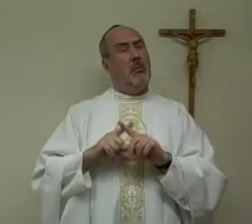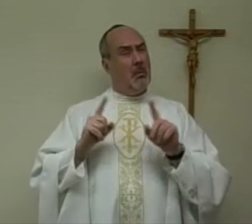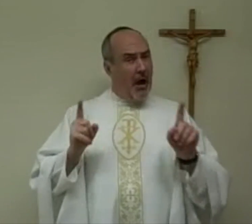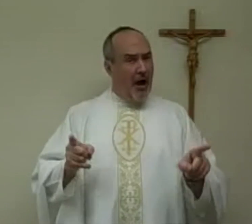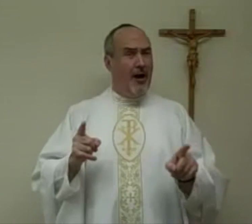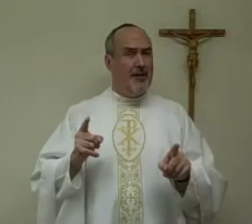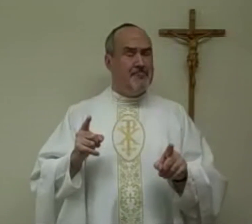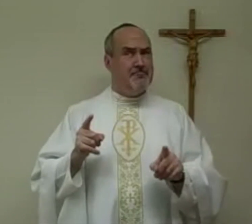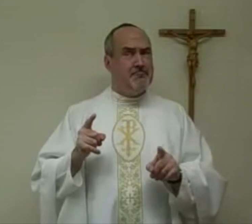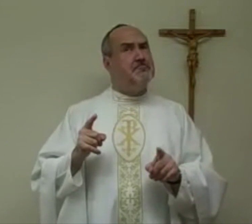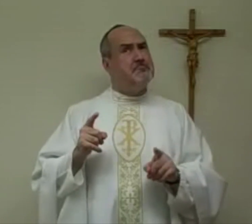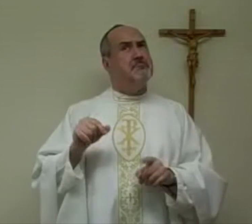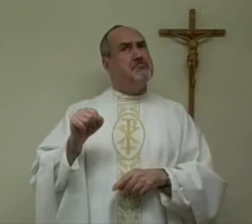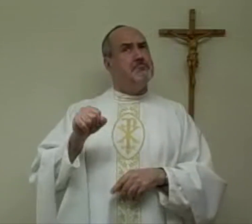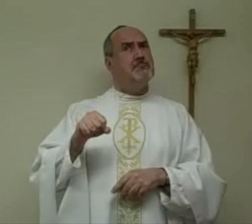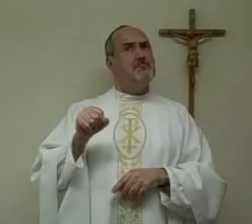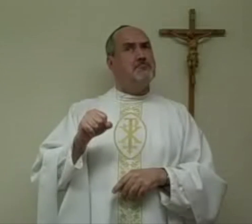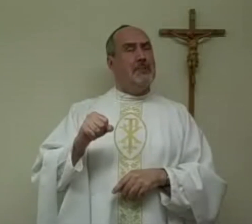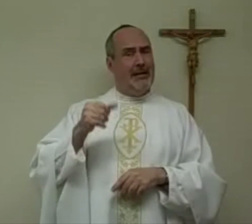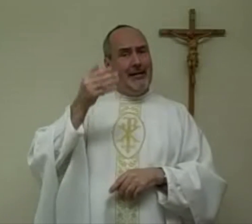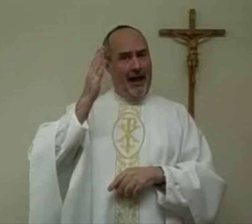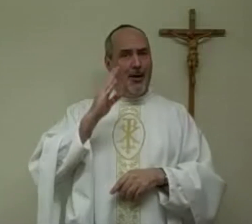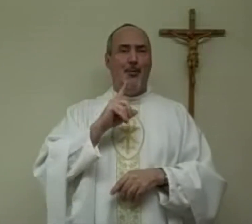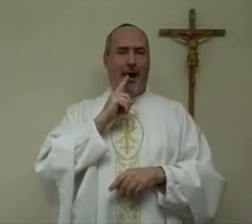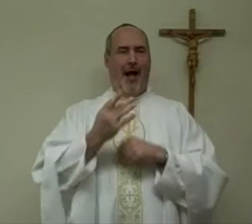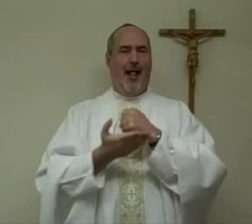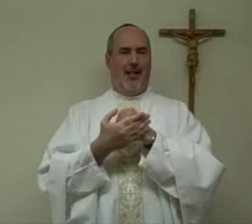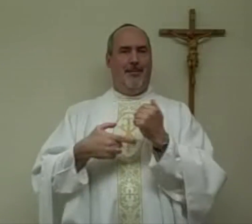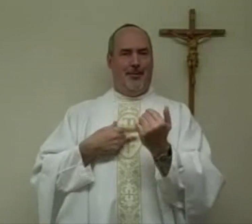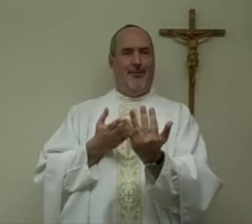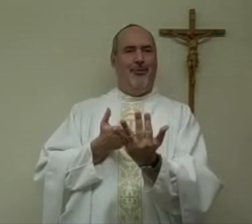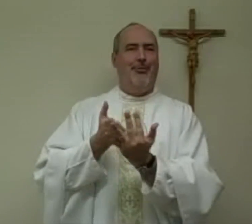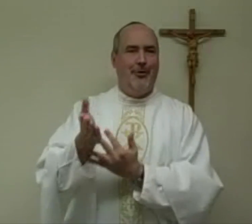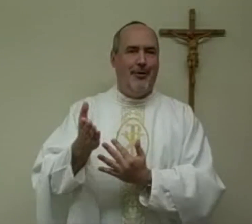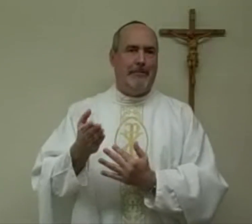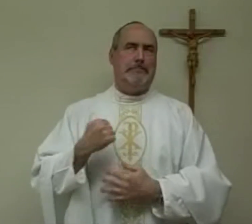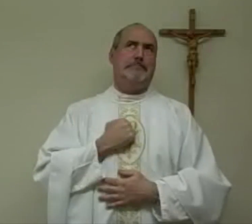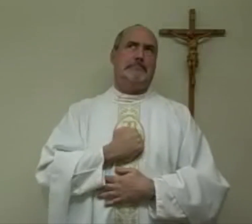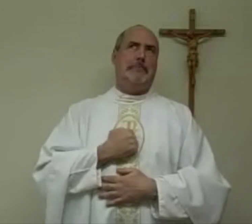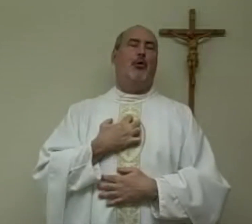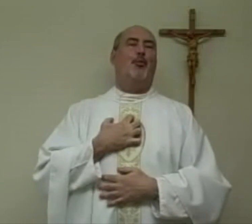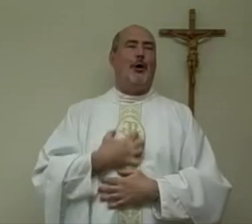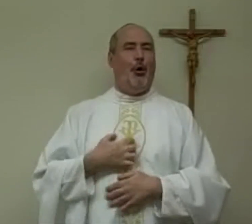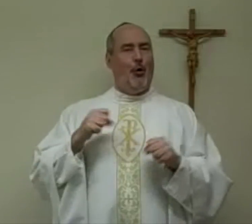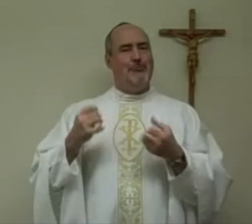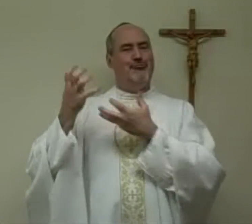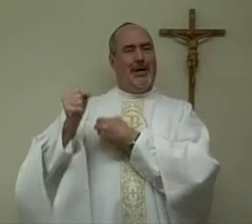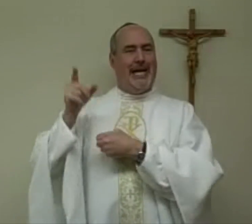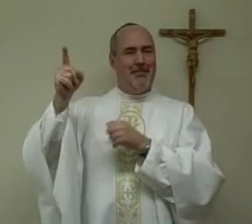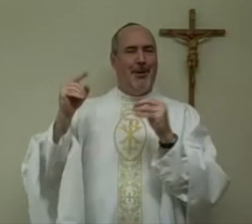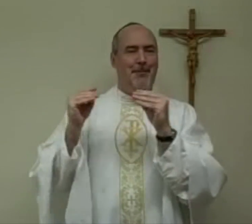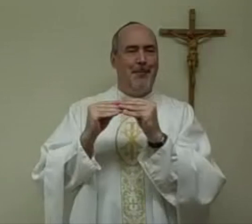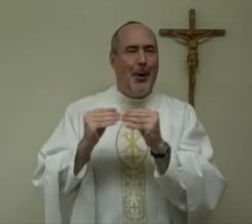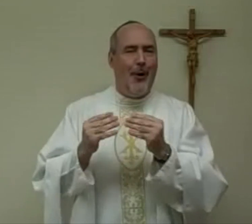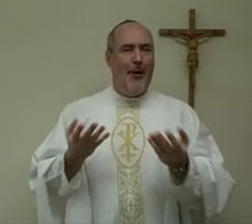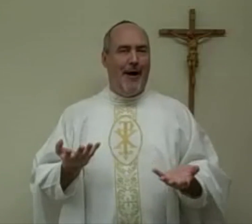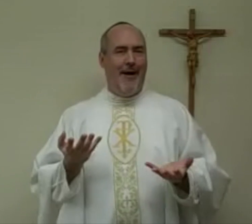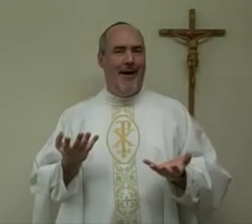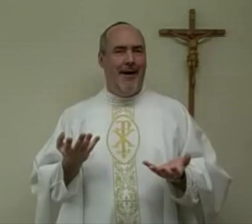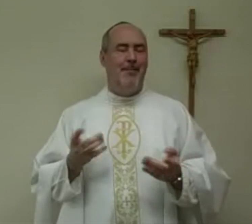actually have not been very fun. But yes, I can say God really did help me through all of them. But however, I